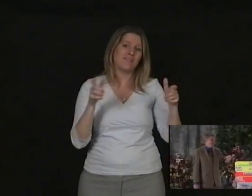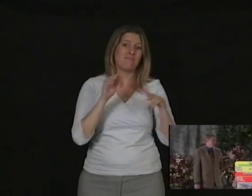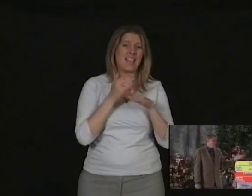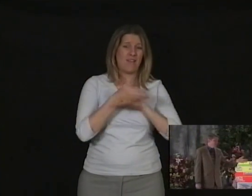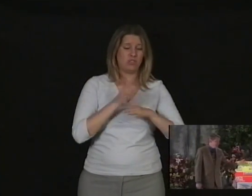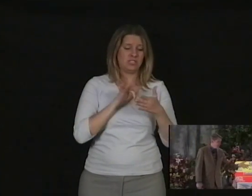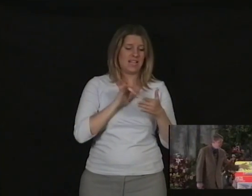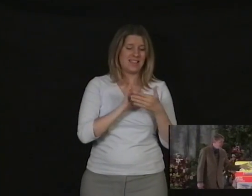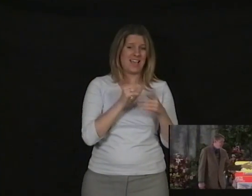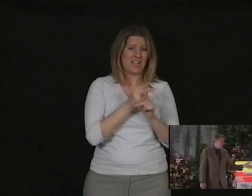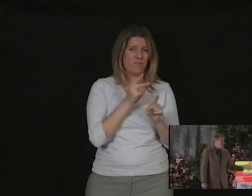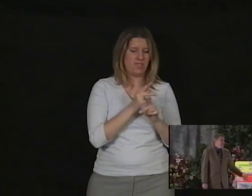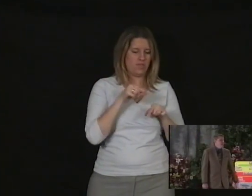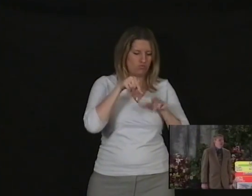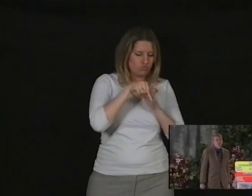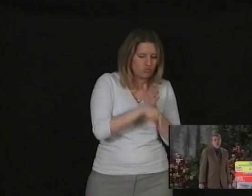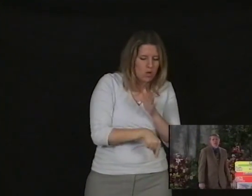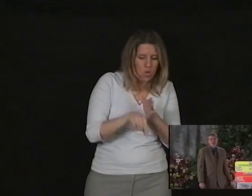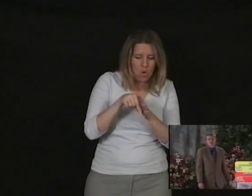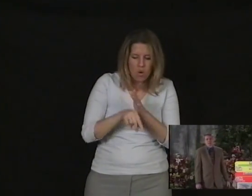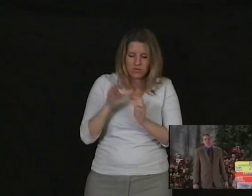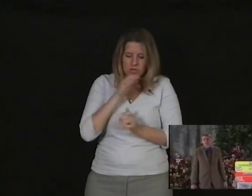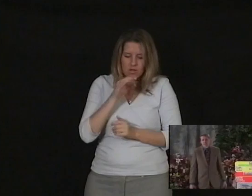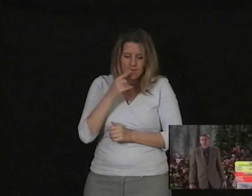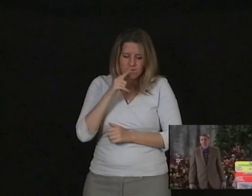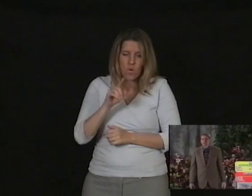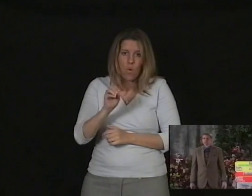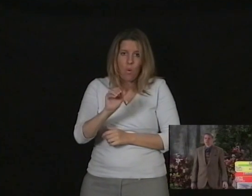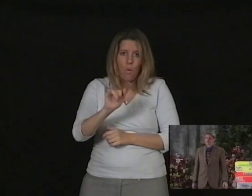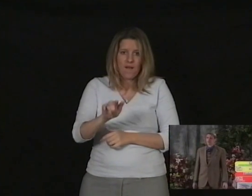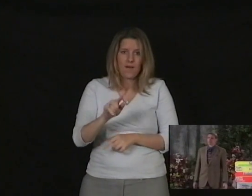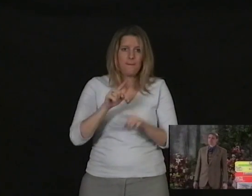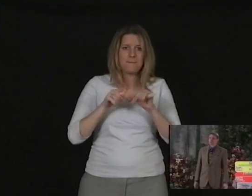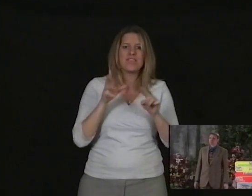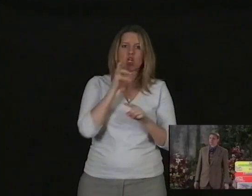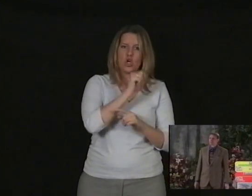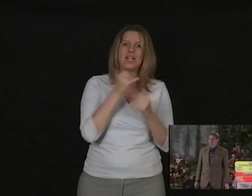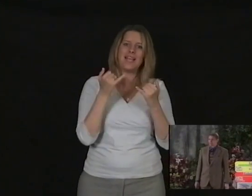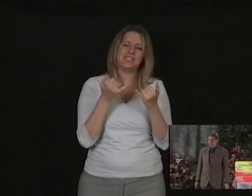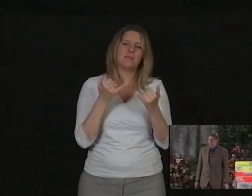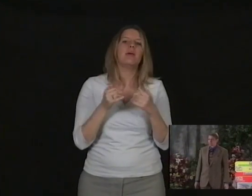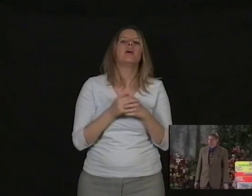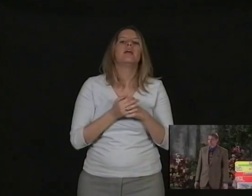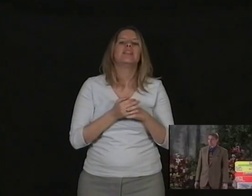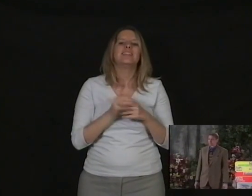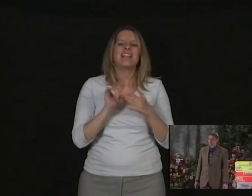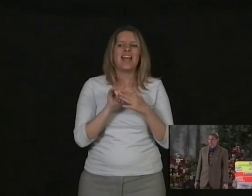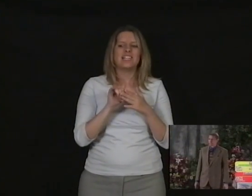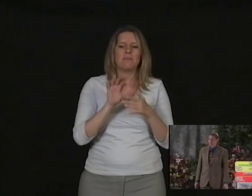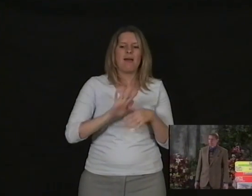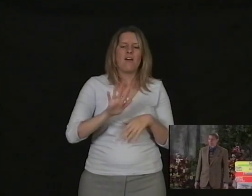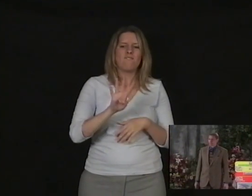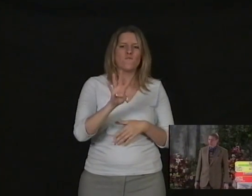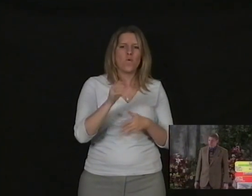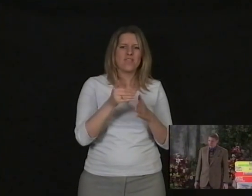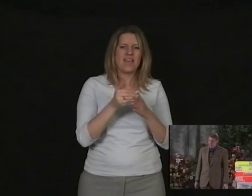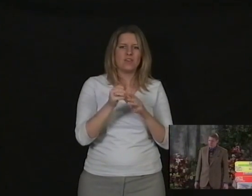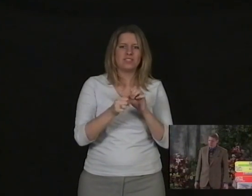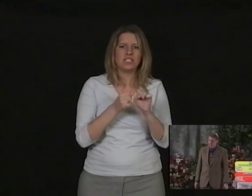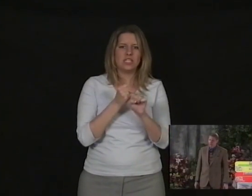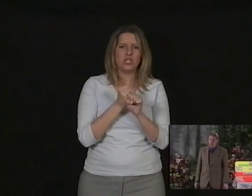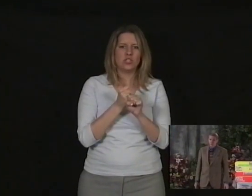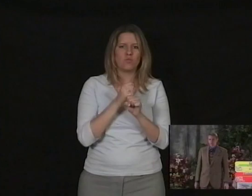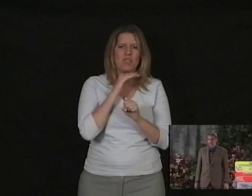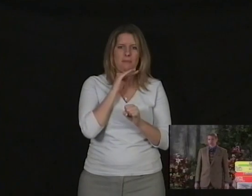over that thing looking for oil under it, you know. Their estimate, current estimate is that the delta has about 30,000 years worth of mud out there.